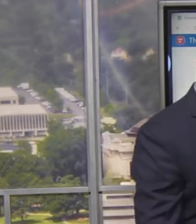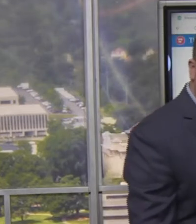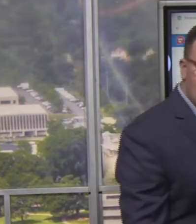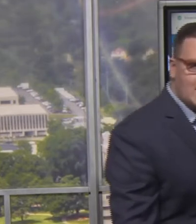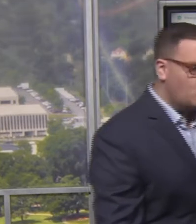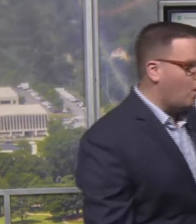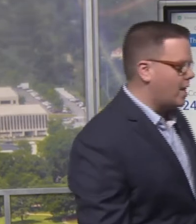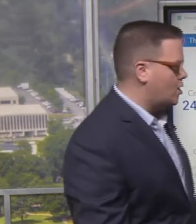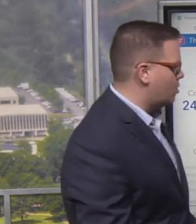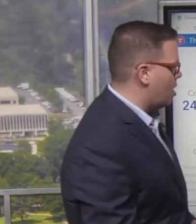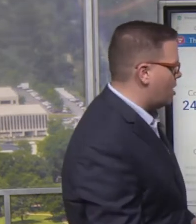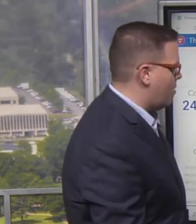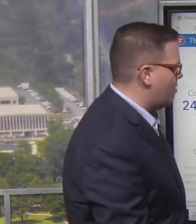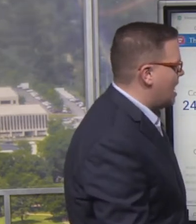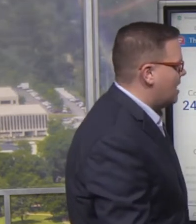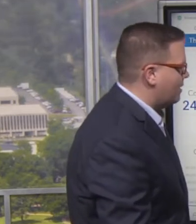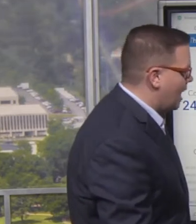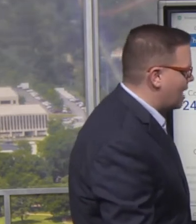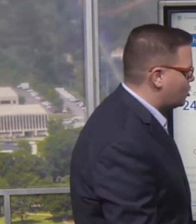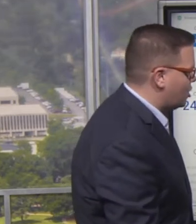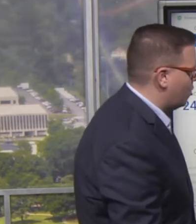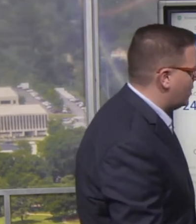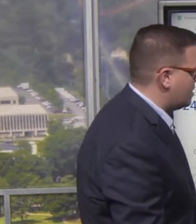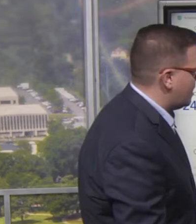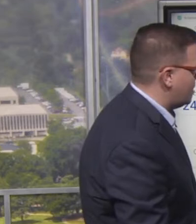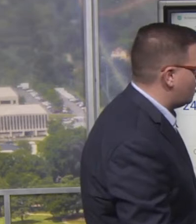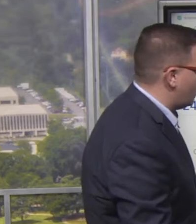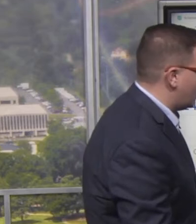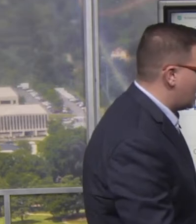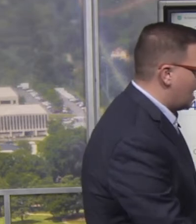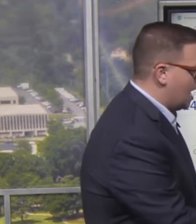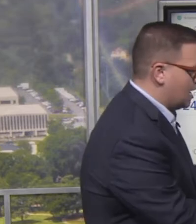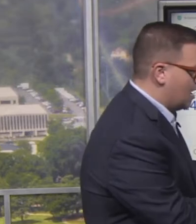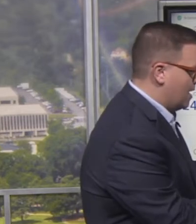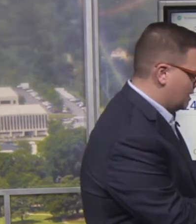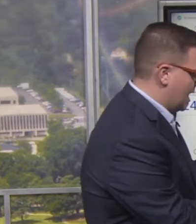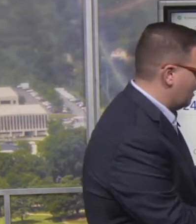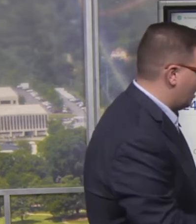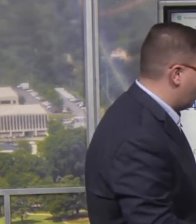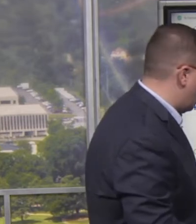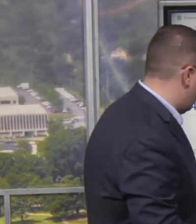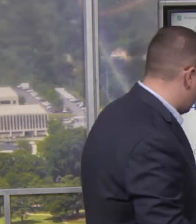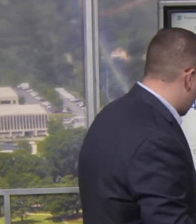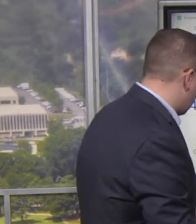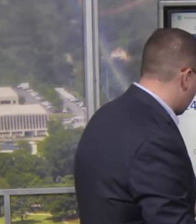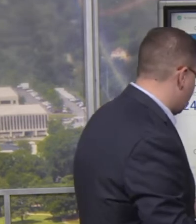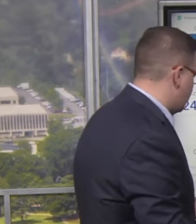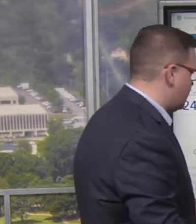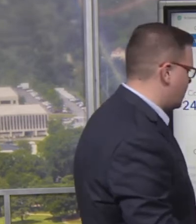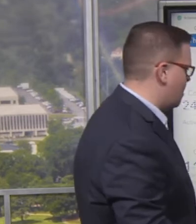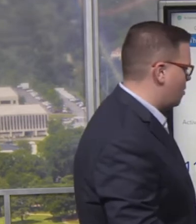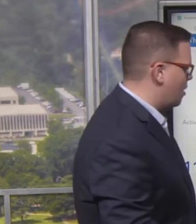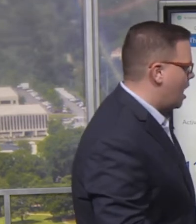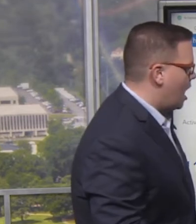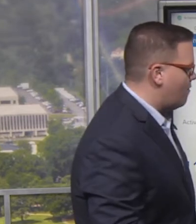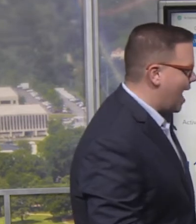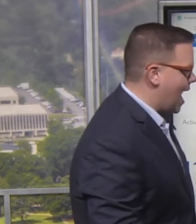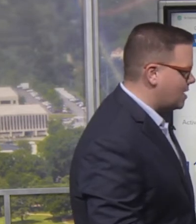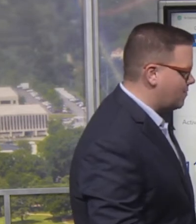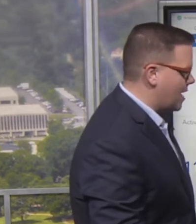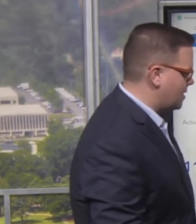of 2020. So we're talking about last year when the state started keeping a tally on COVID-19. This is the number